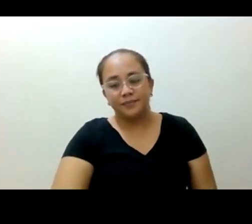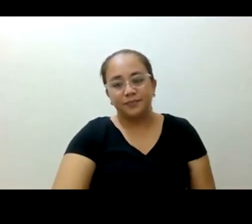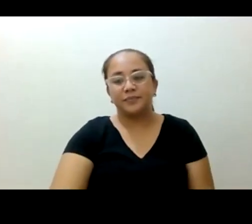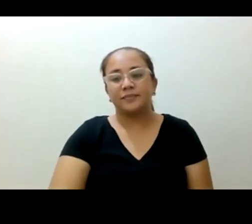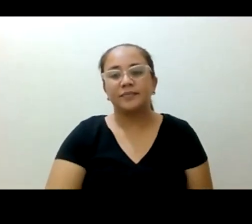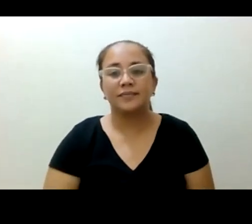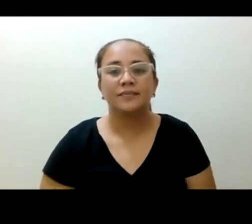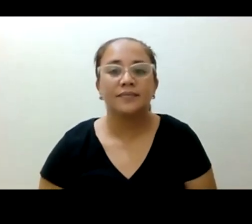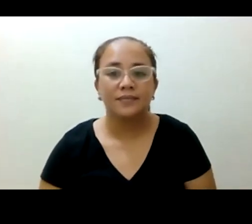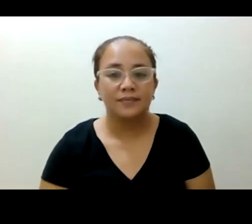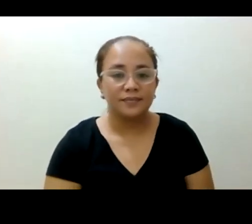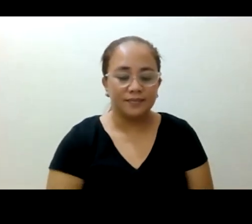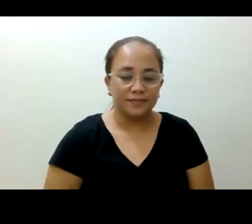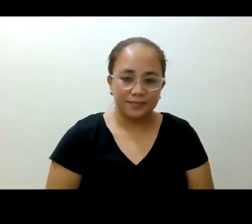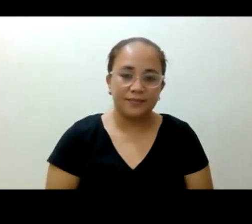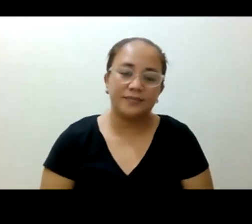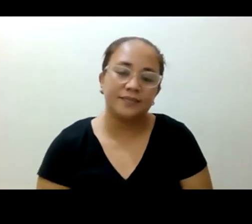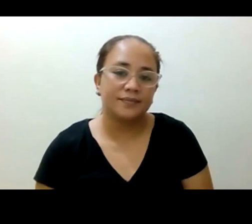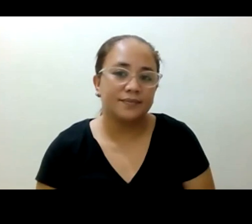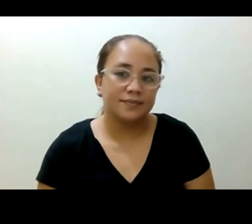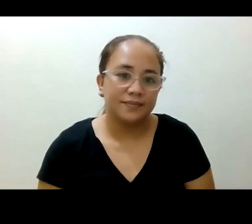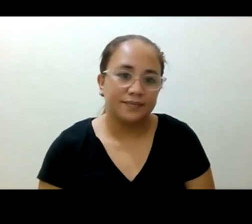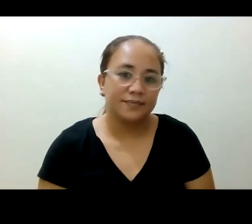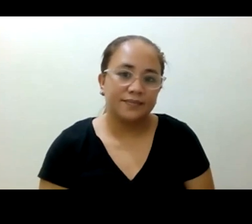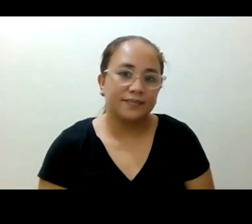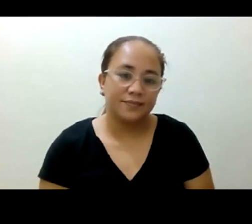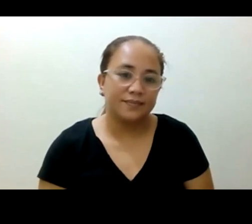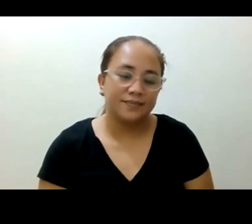Yeah, 13th is a Tuesday. Yes.